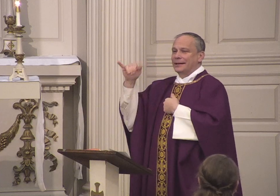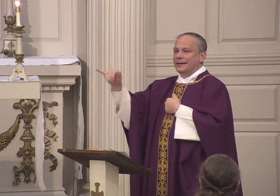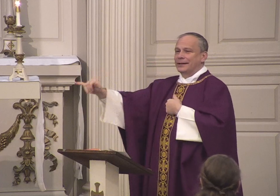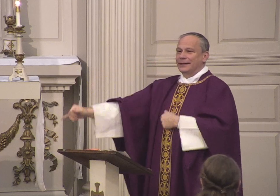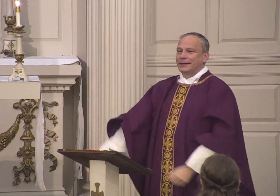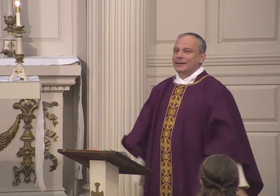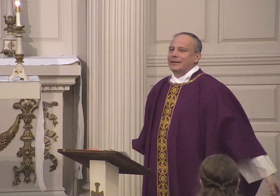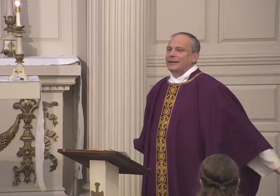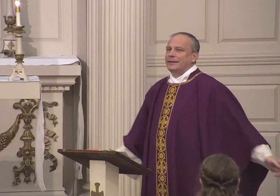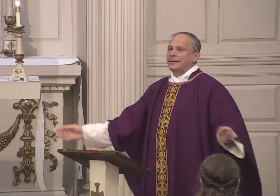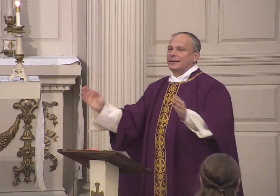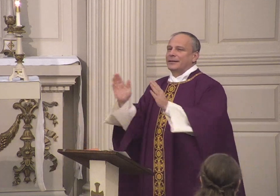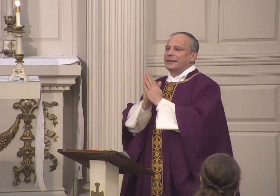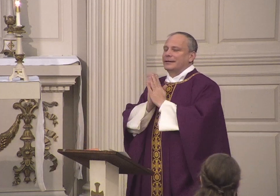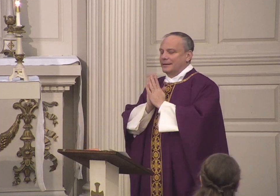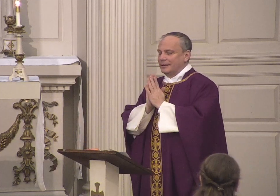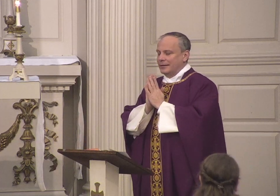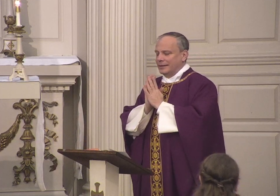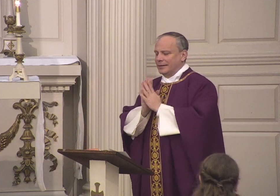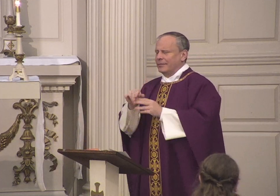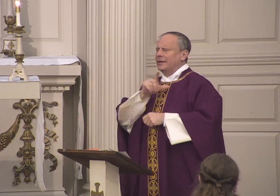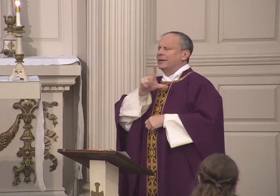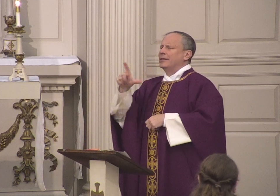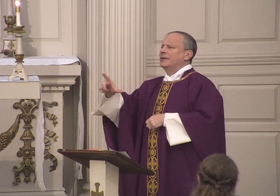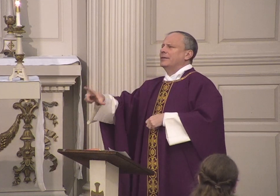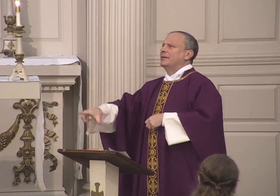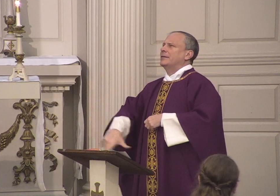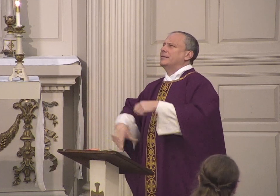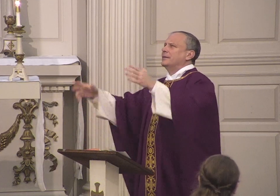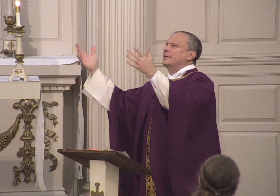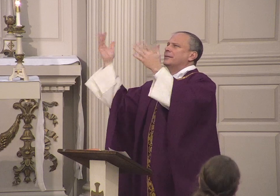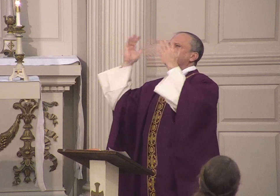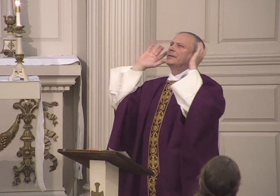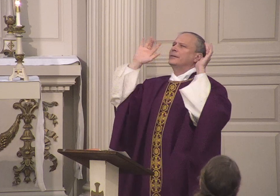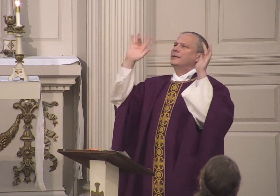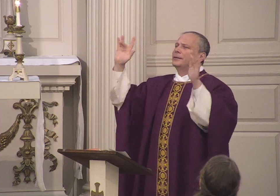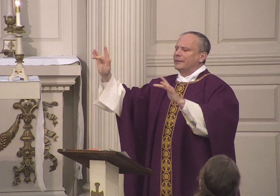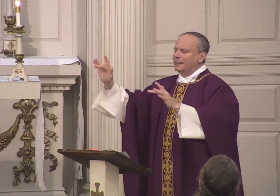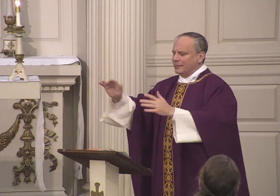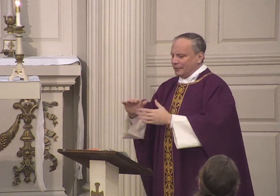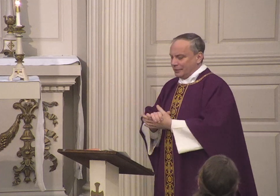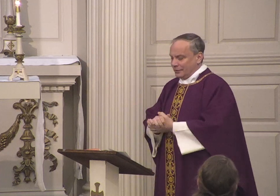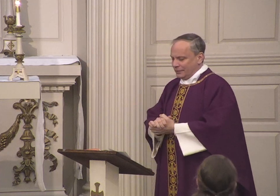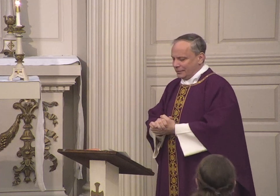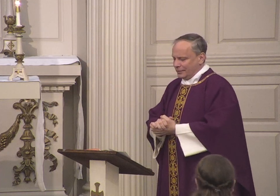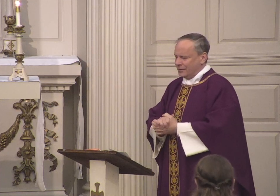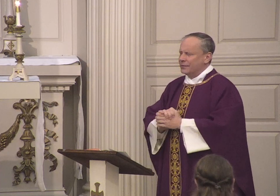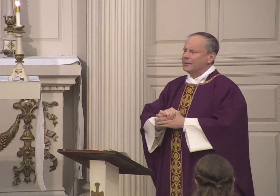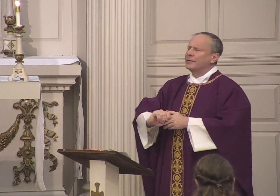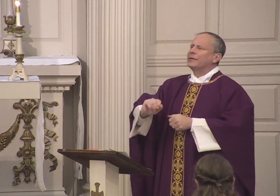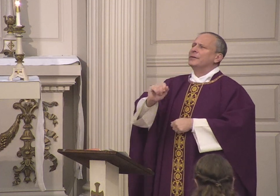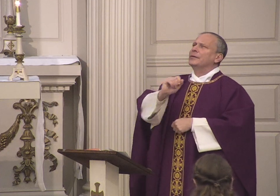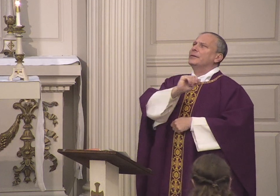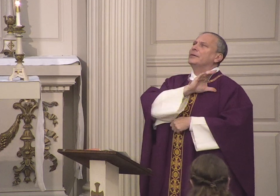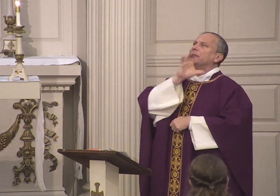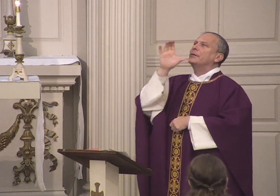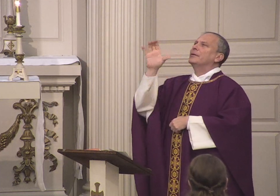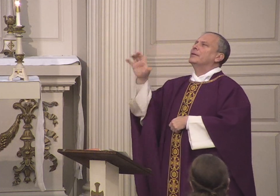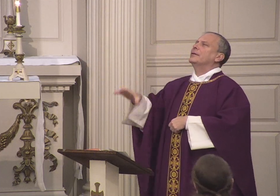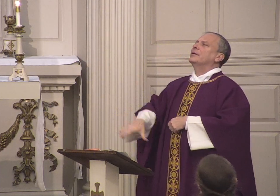our sins, and bring us to everlasting life. Amen. Lord, have mercy.